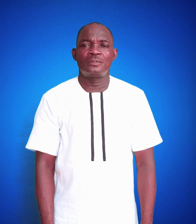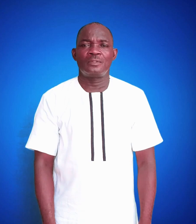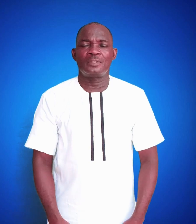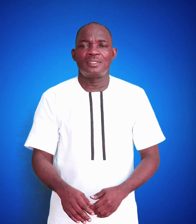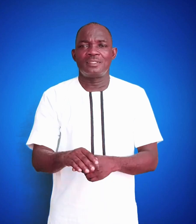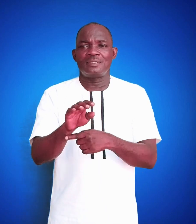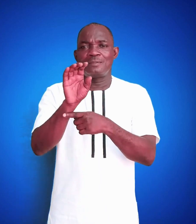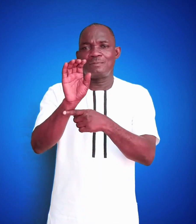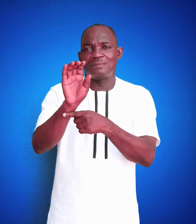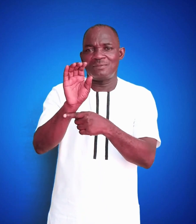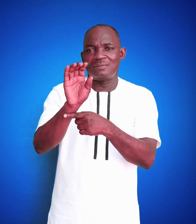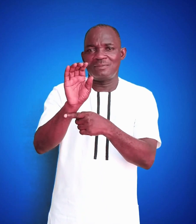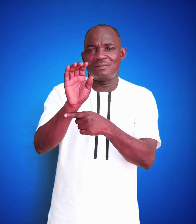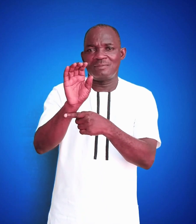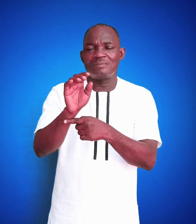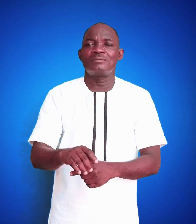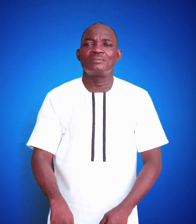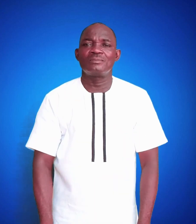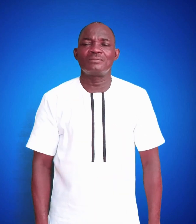C.